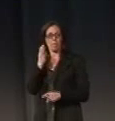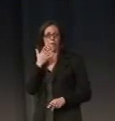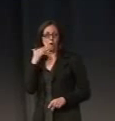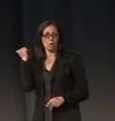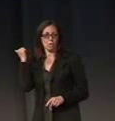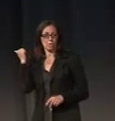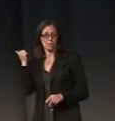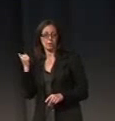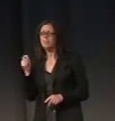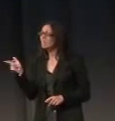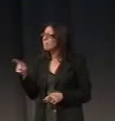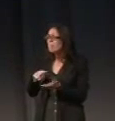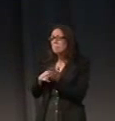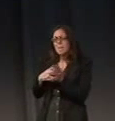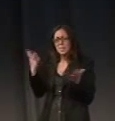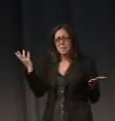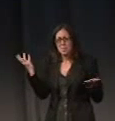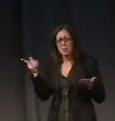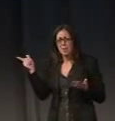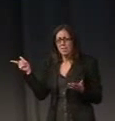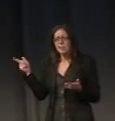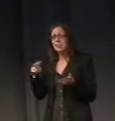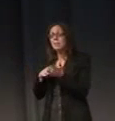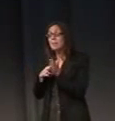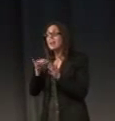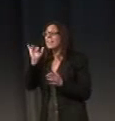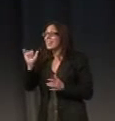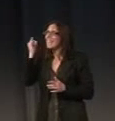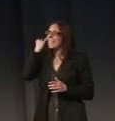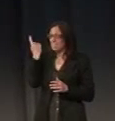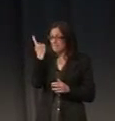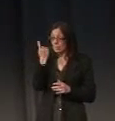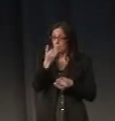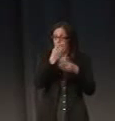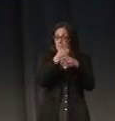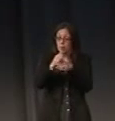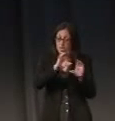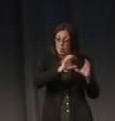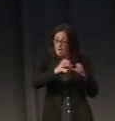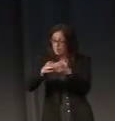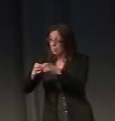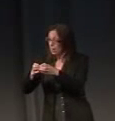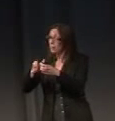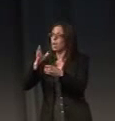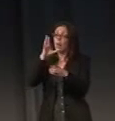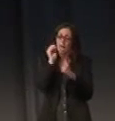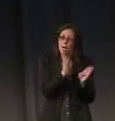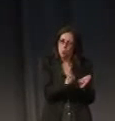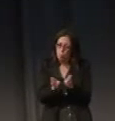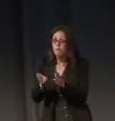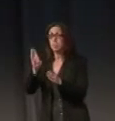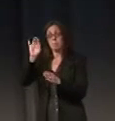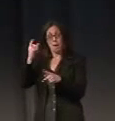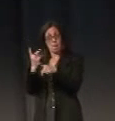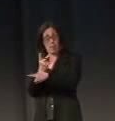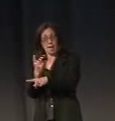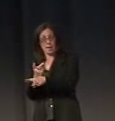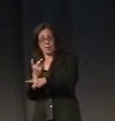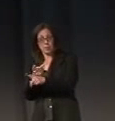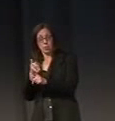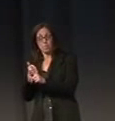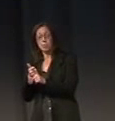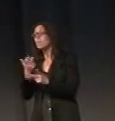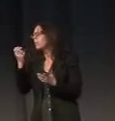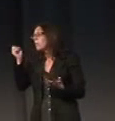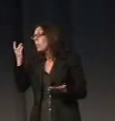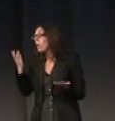What he meant was that rather than being something to be classified and ordered by mathematics, or a handy representational